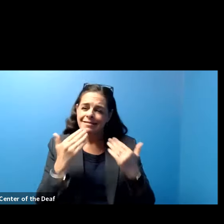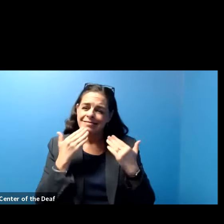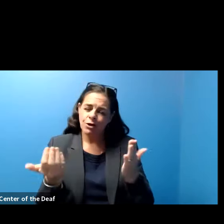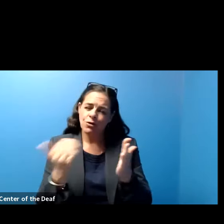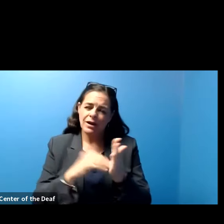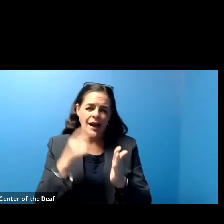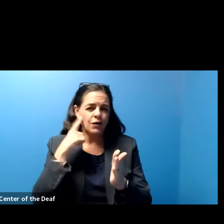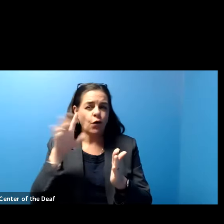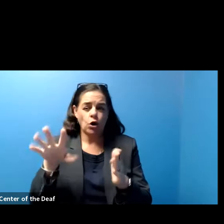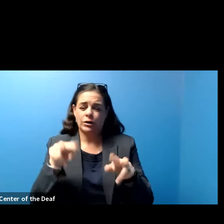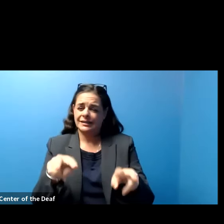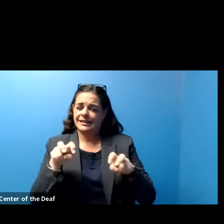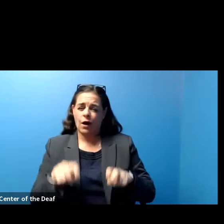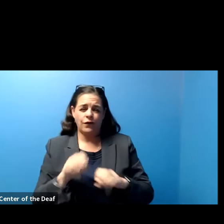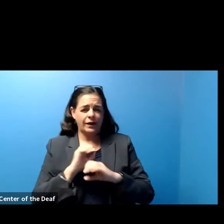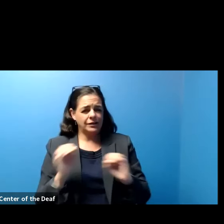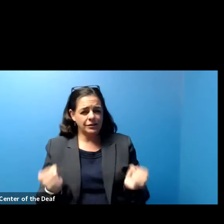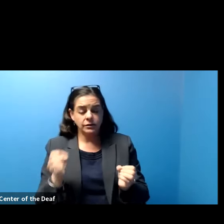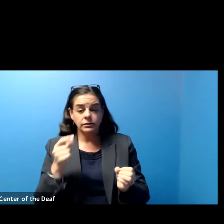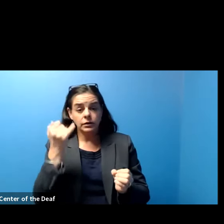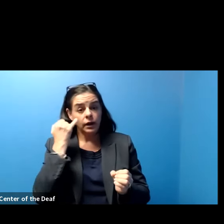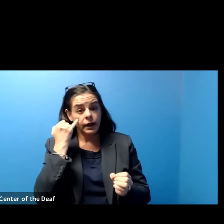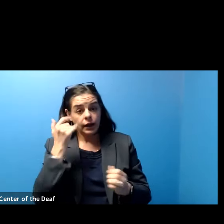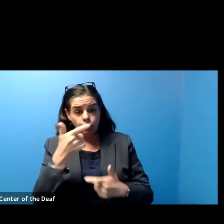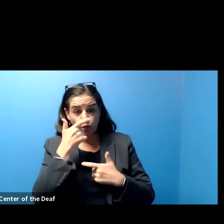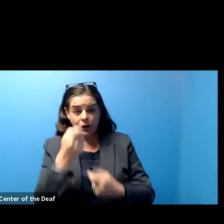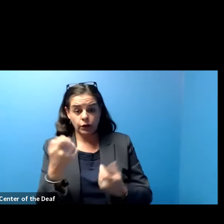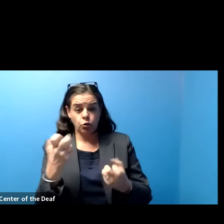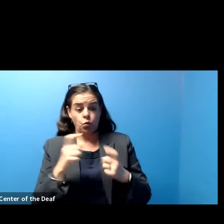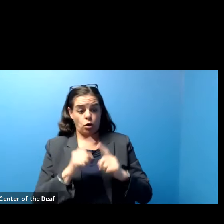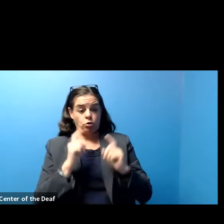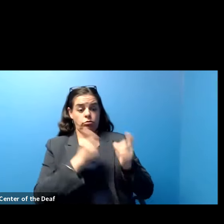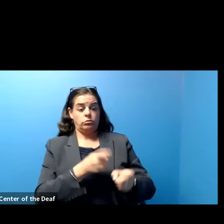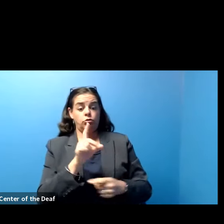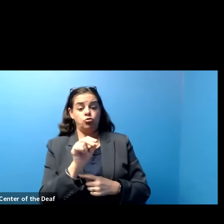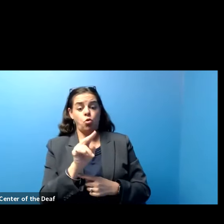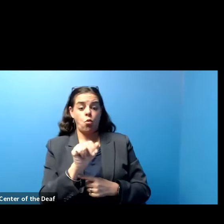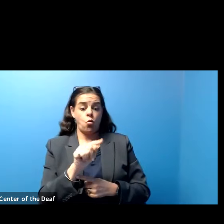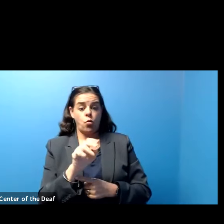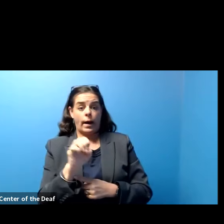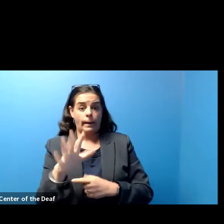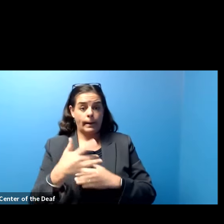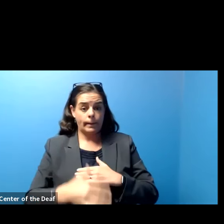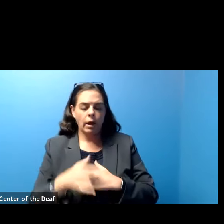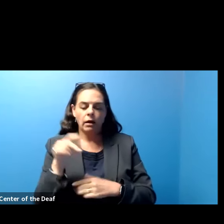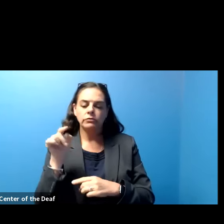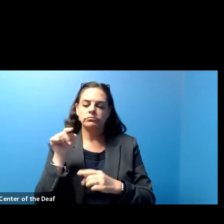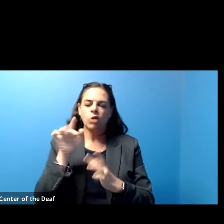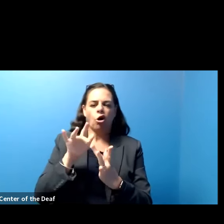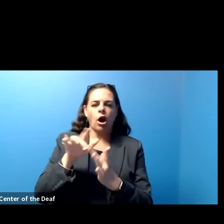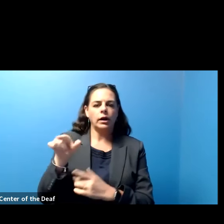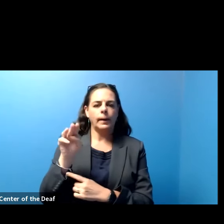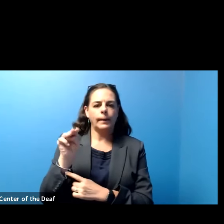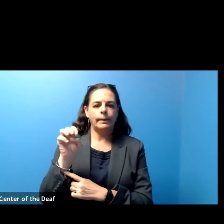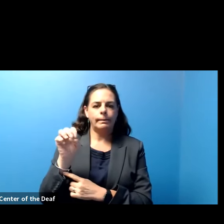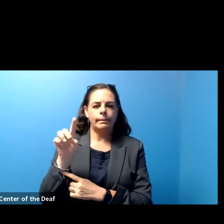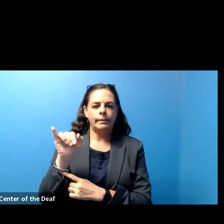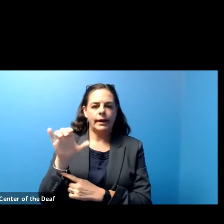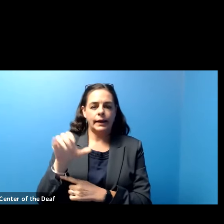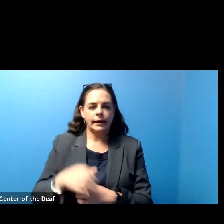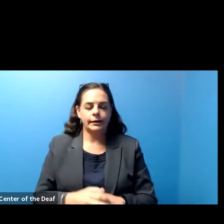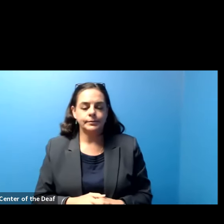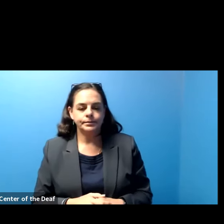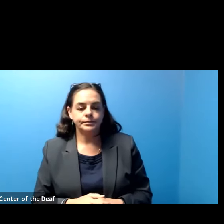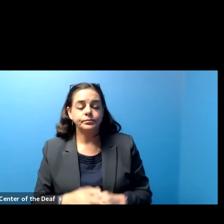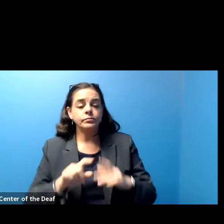If you are interested in giving blood, Medica is a great resource in our community. We want to begin by letting you